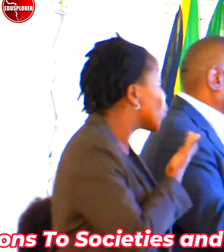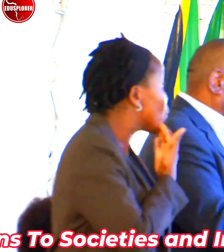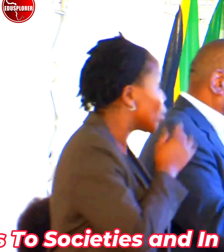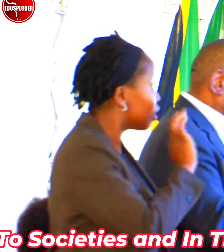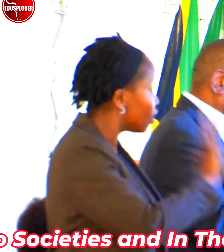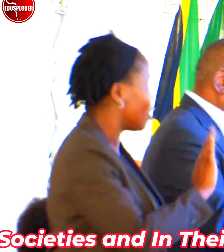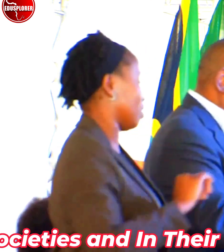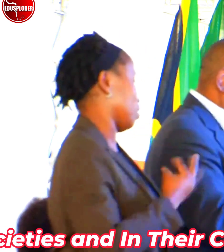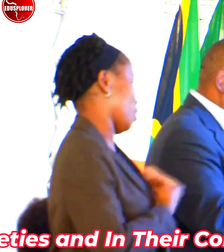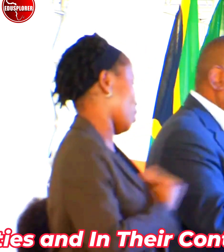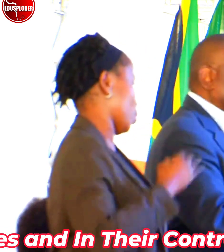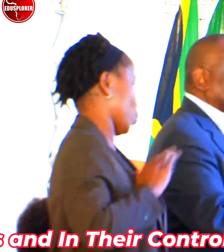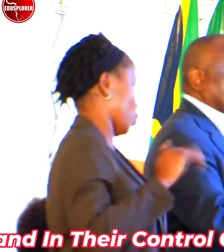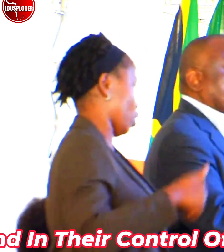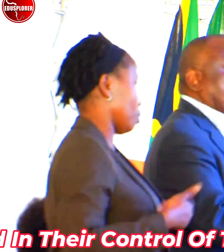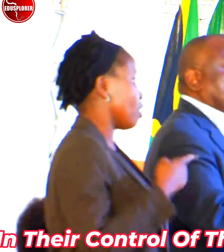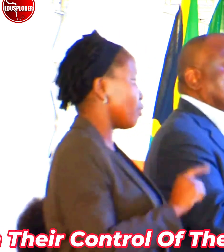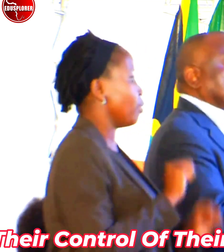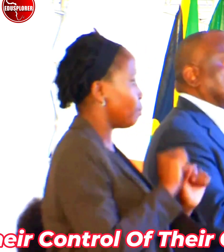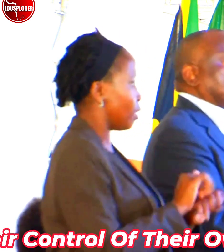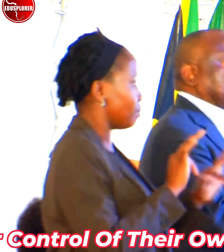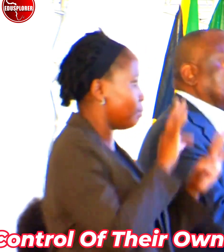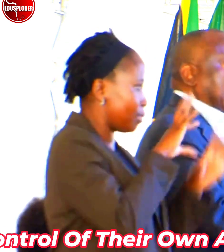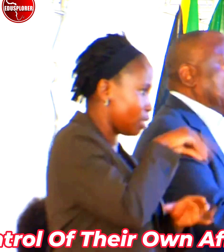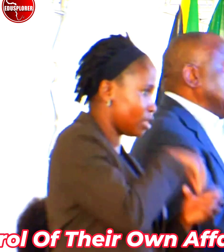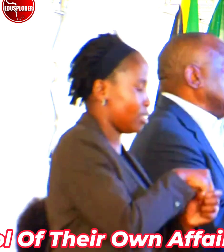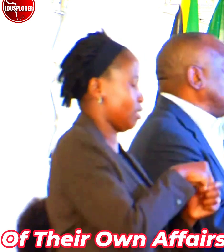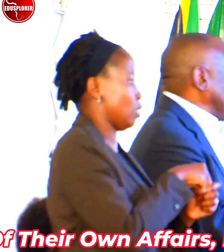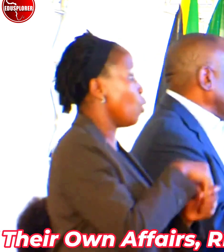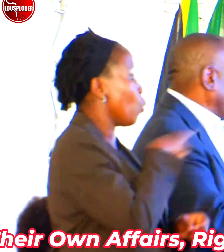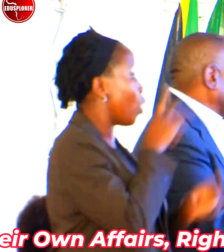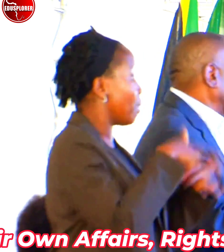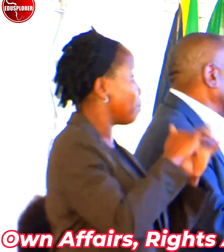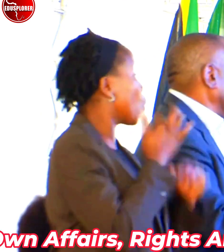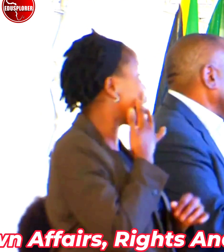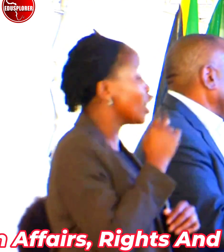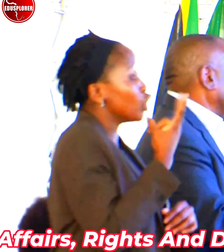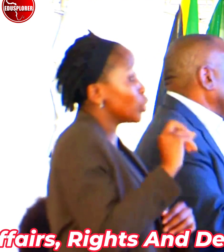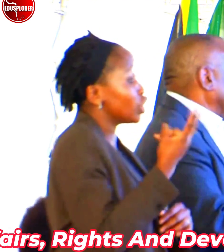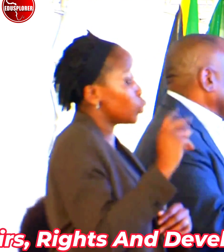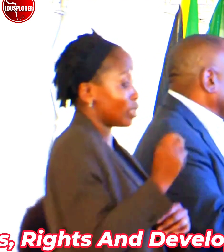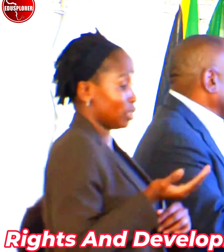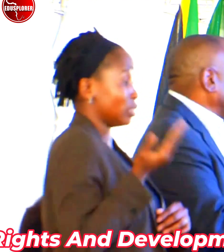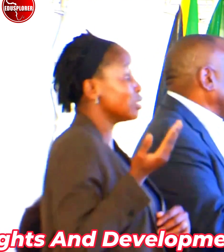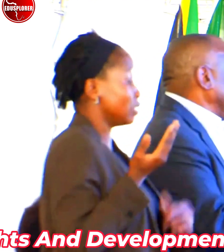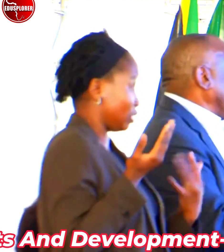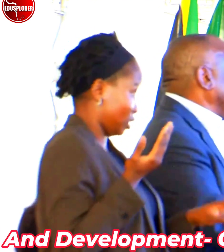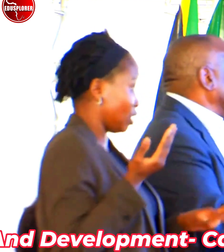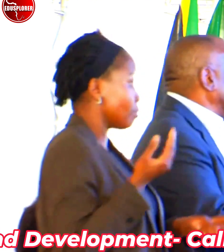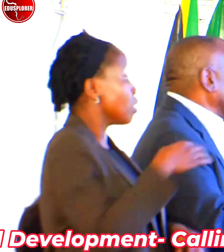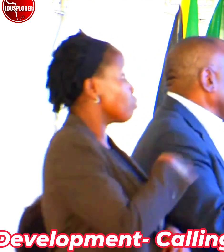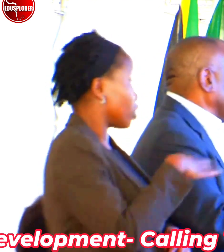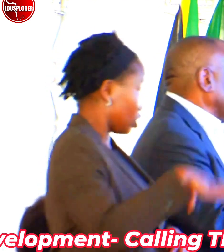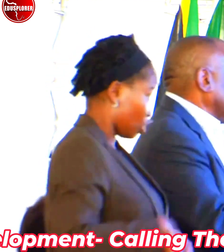public employment initiatives. Since it was established in 2020, the presidential